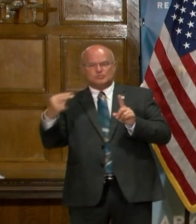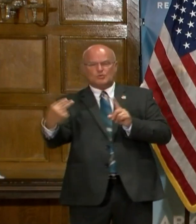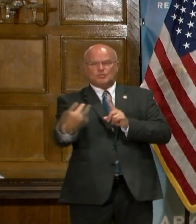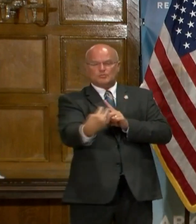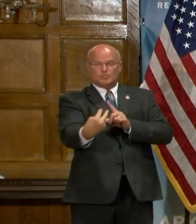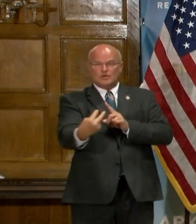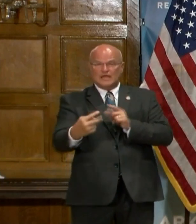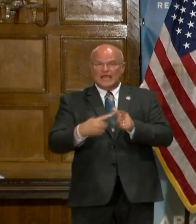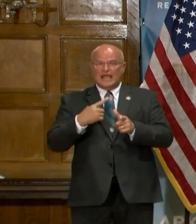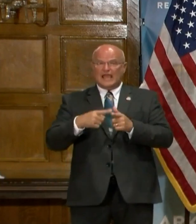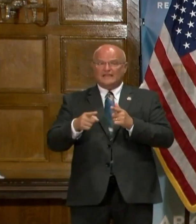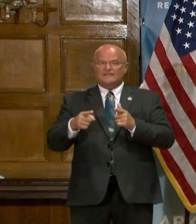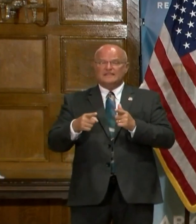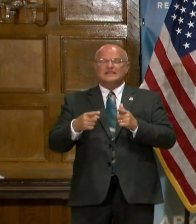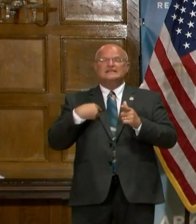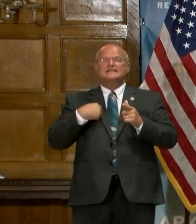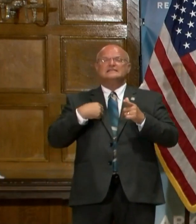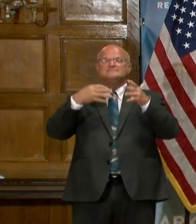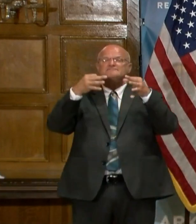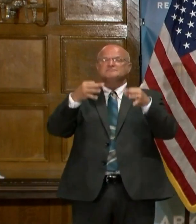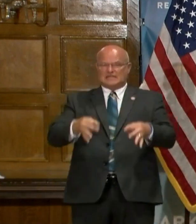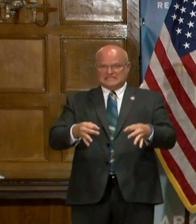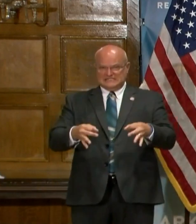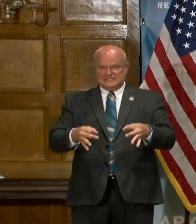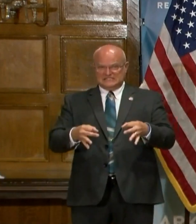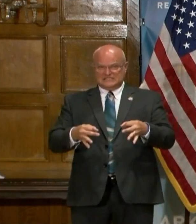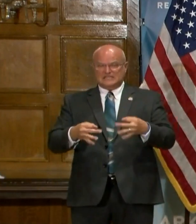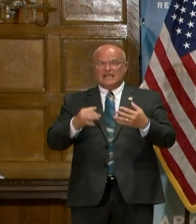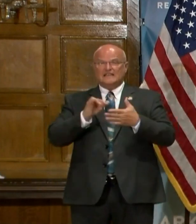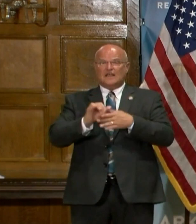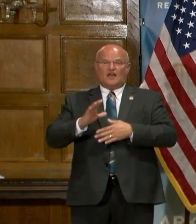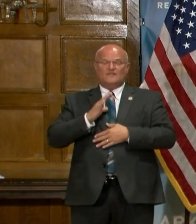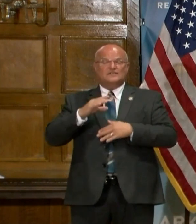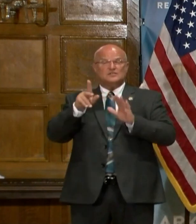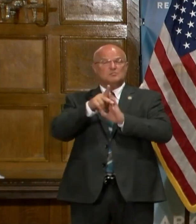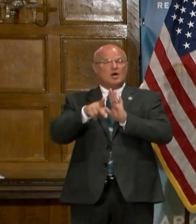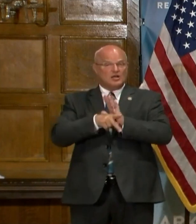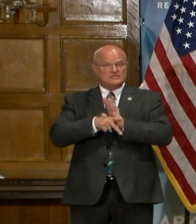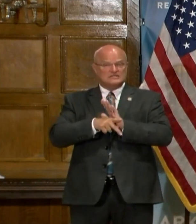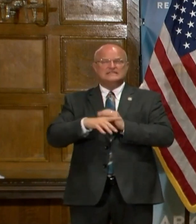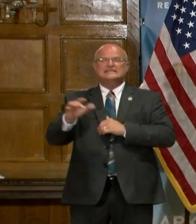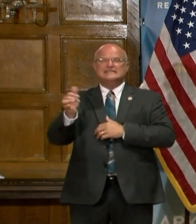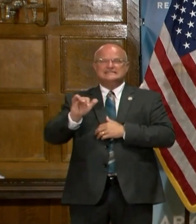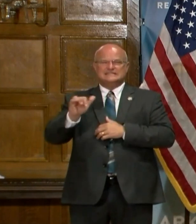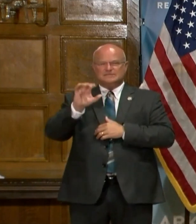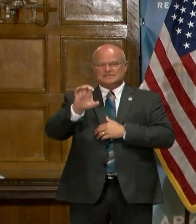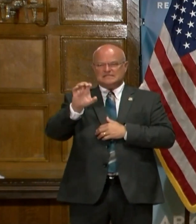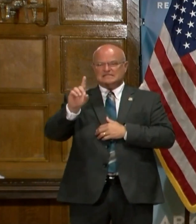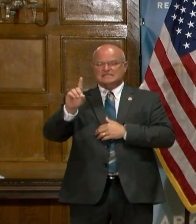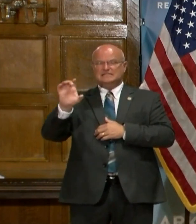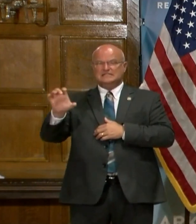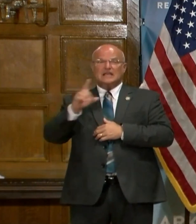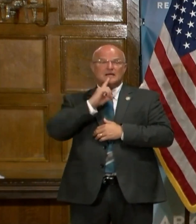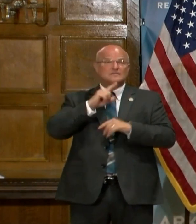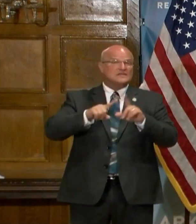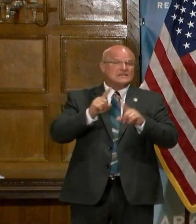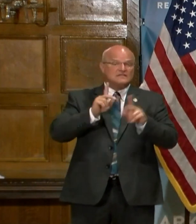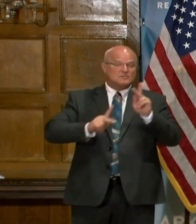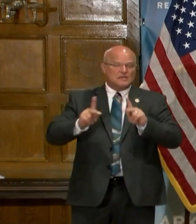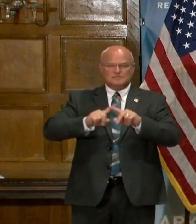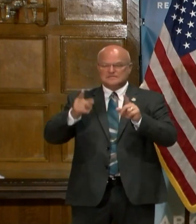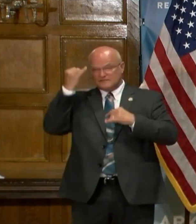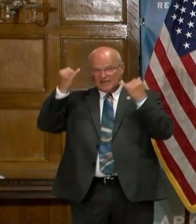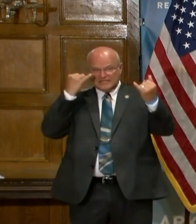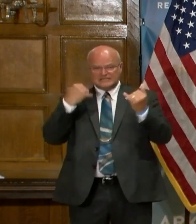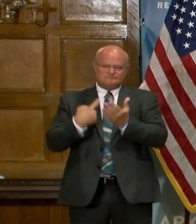come up with a synthesis, and that's our official policy. And similar at CDC, I'm sure there are different people with different